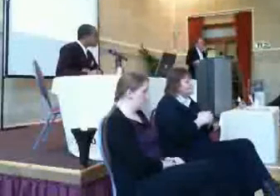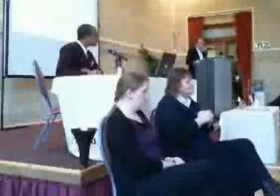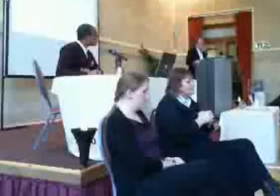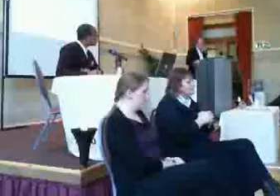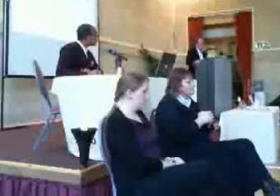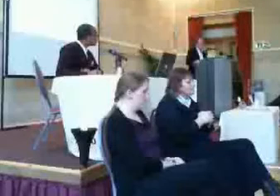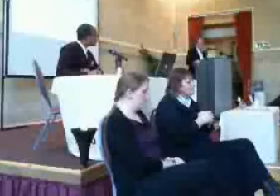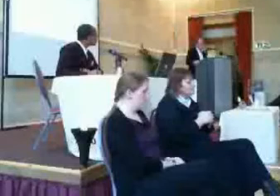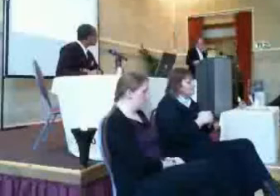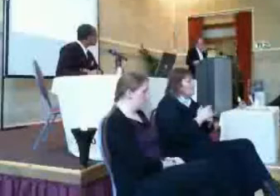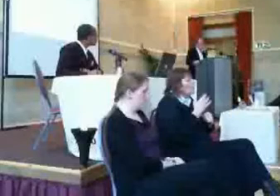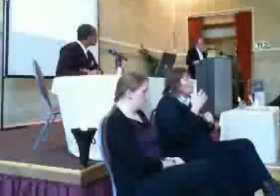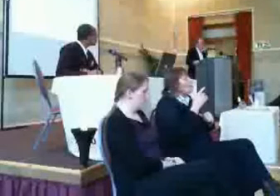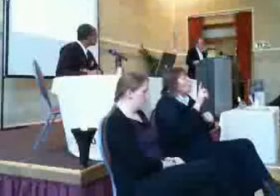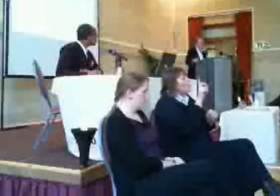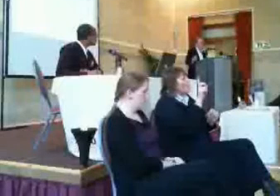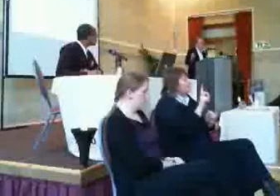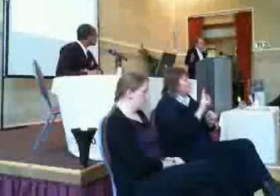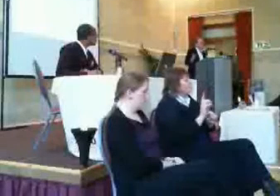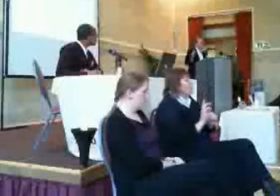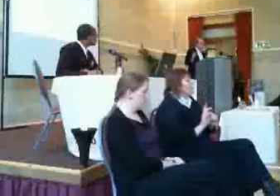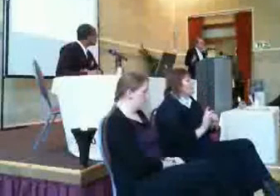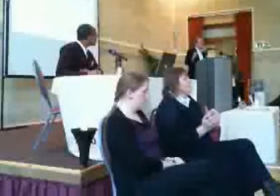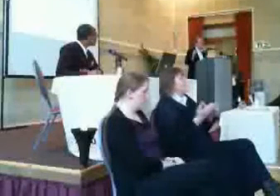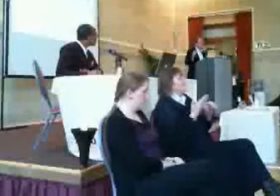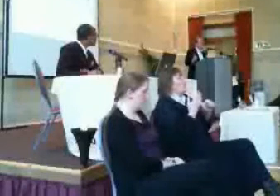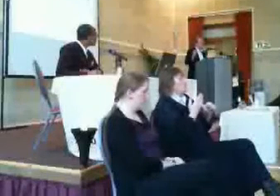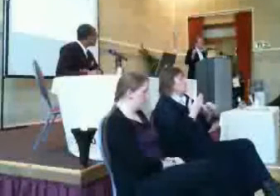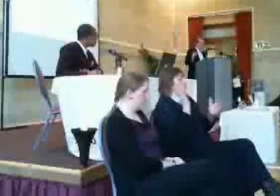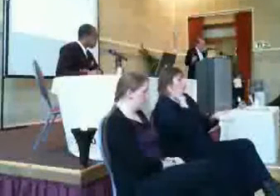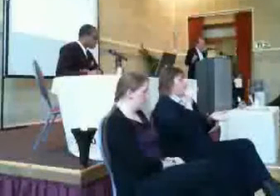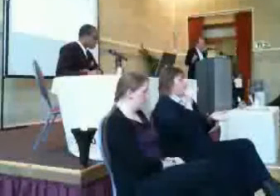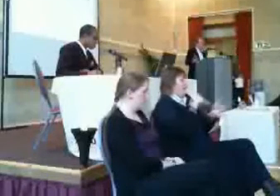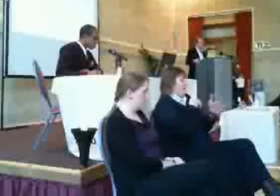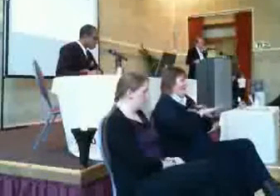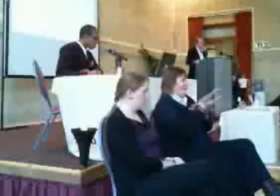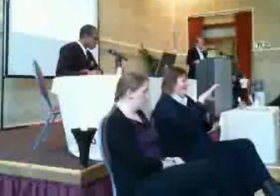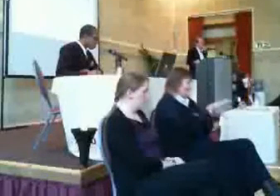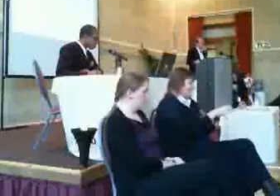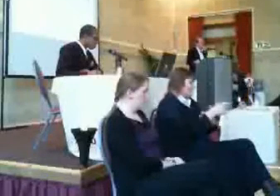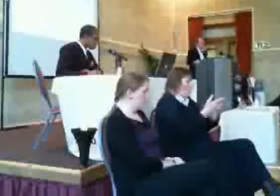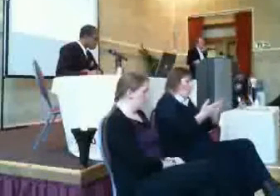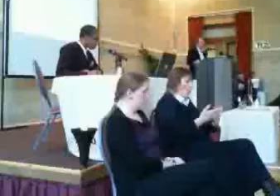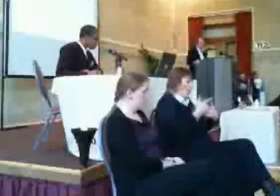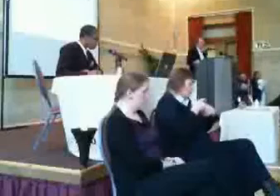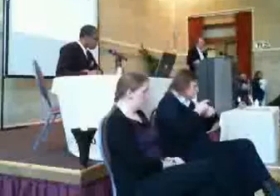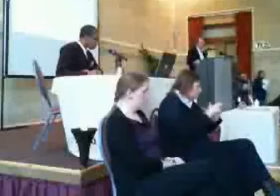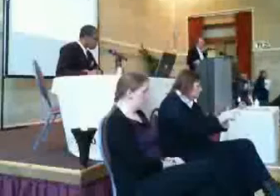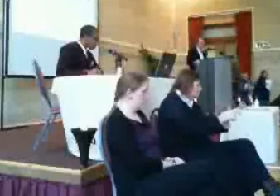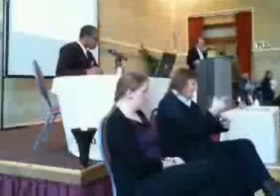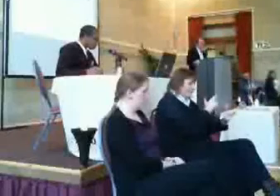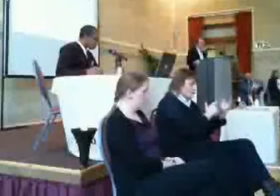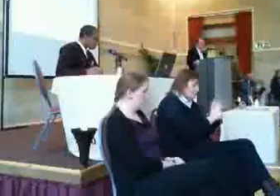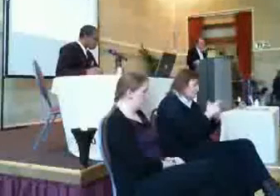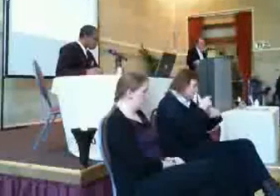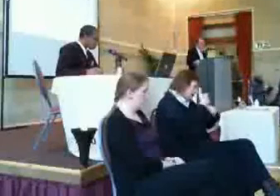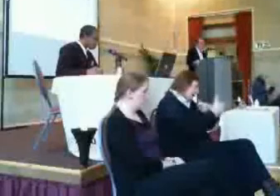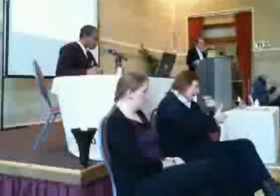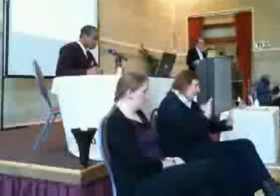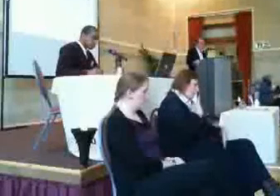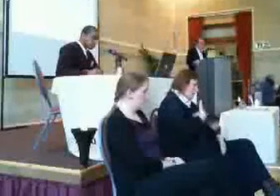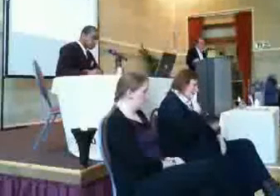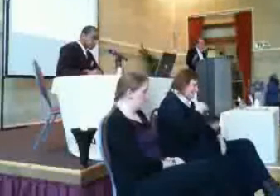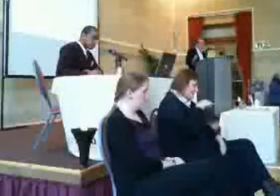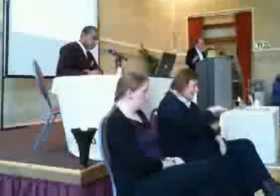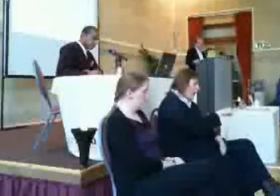arrive and when people are here, for whatever reason they are here, that they must feel part of the city and must